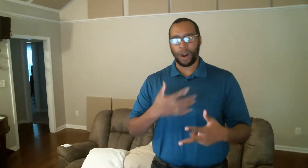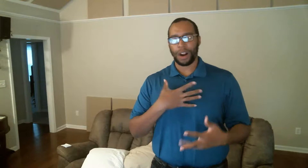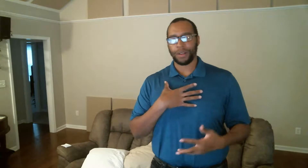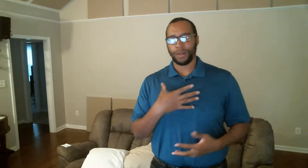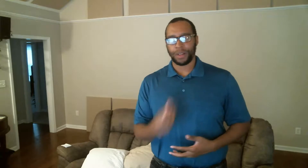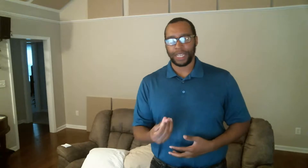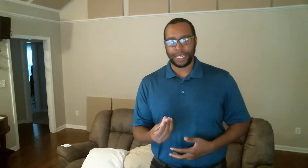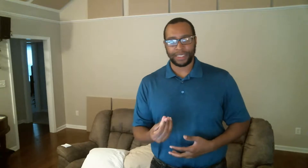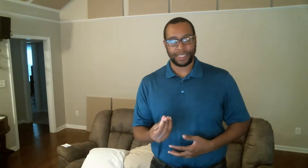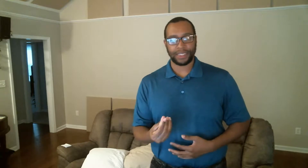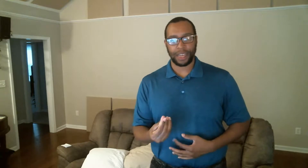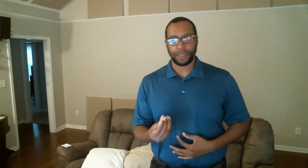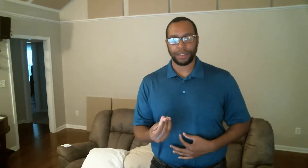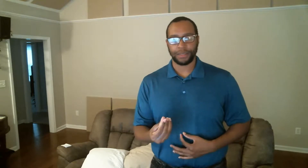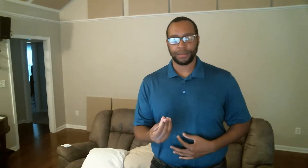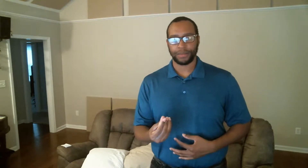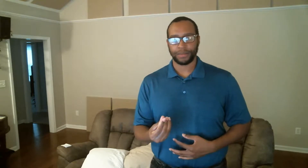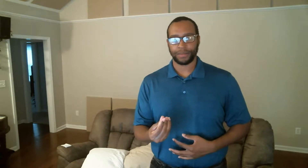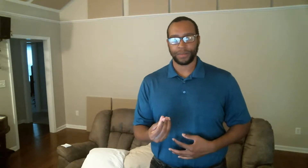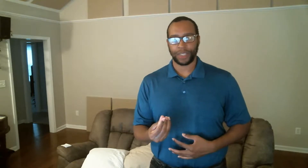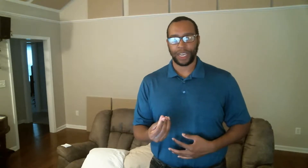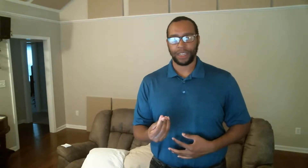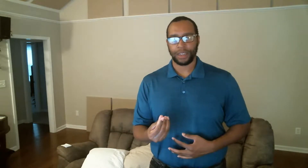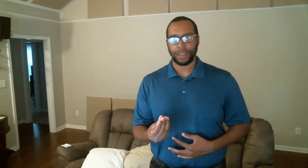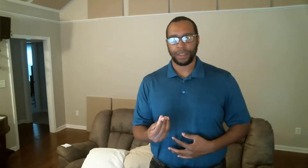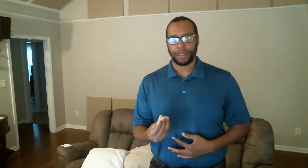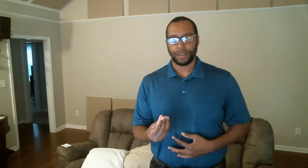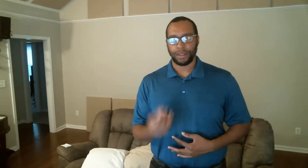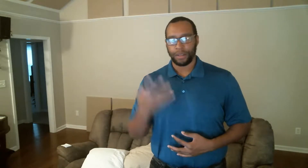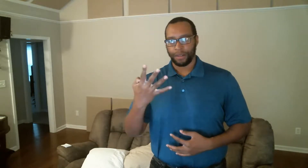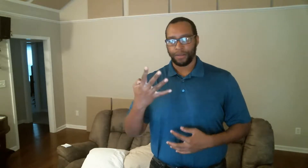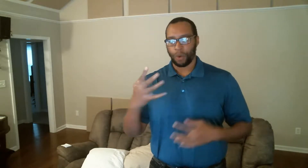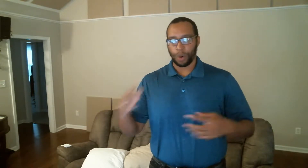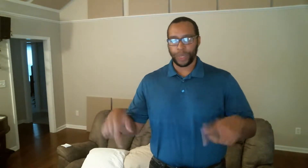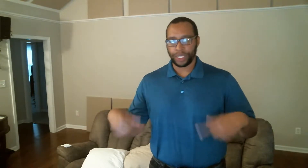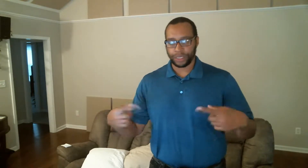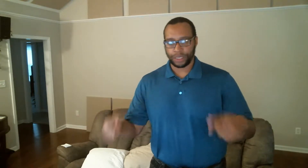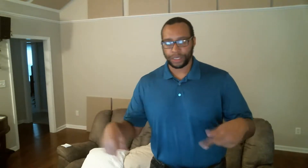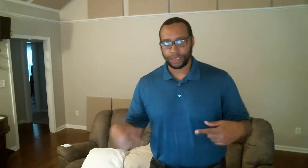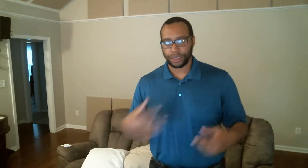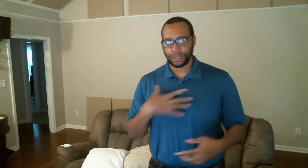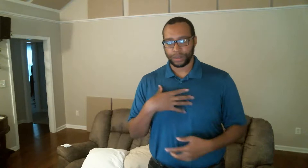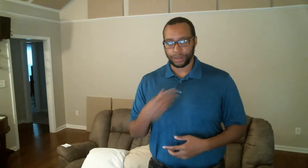car is this color. Okay. 4 wheels.